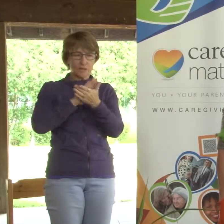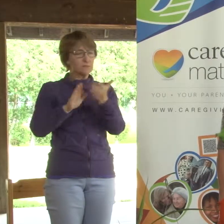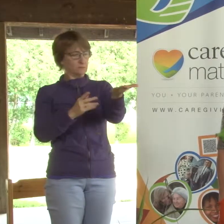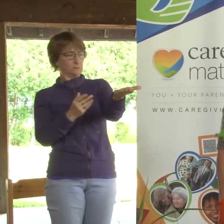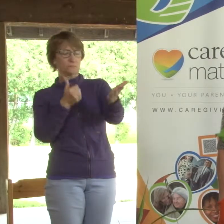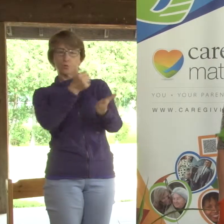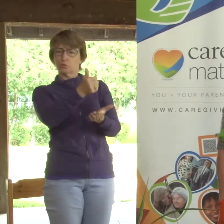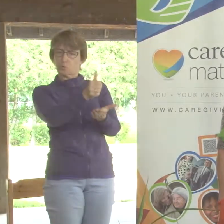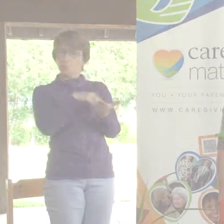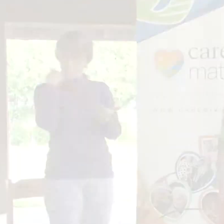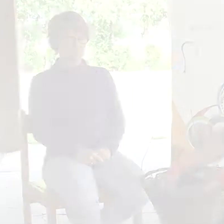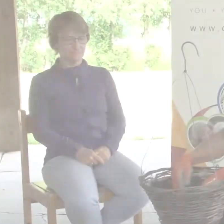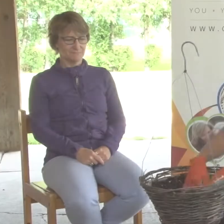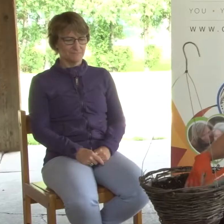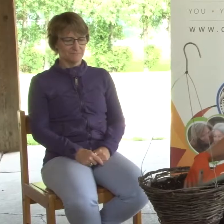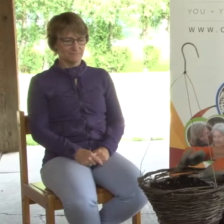nice.